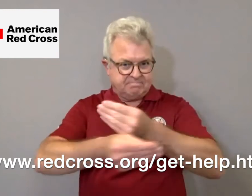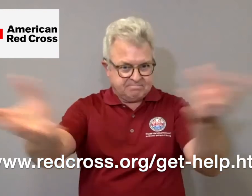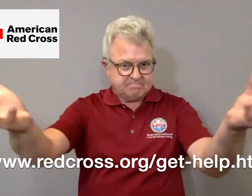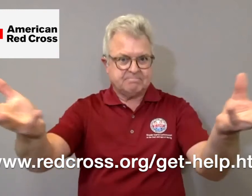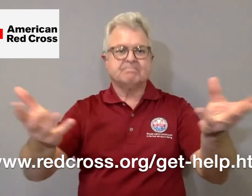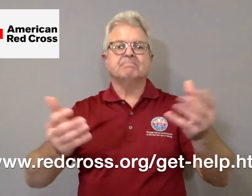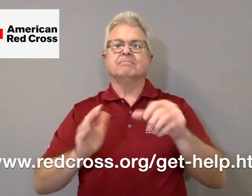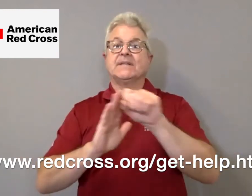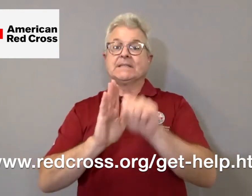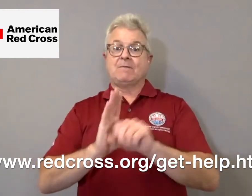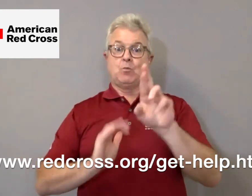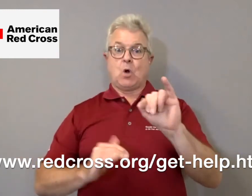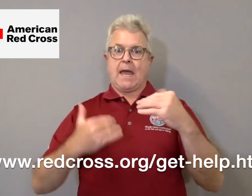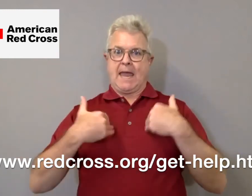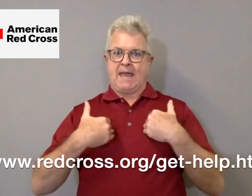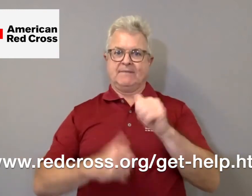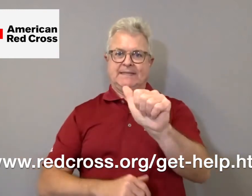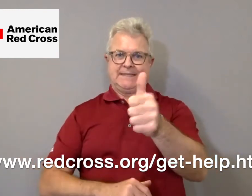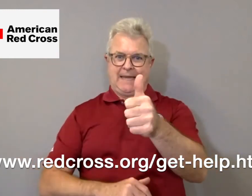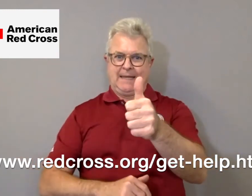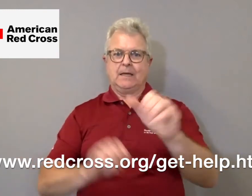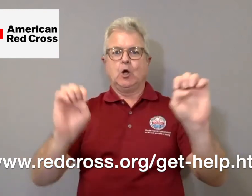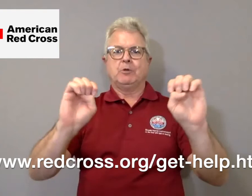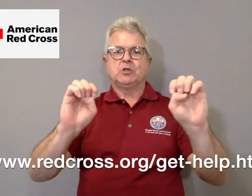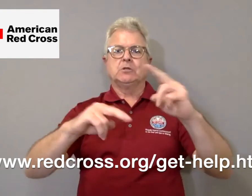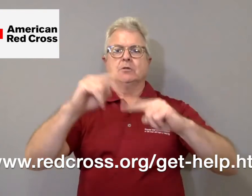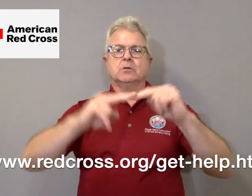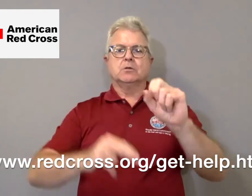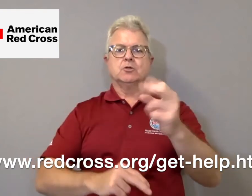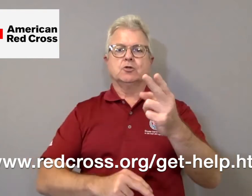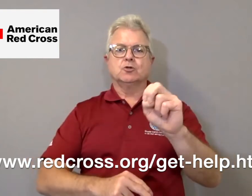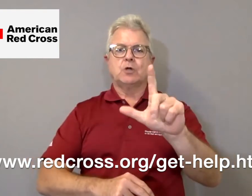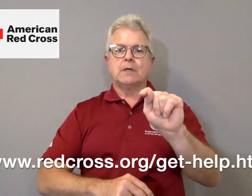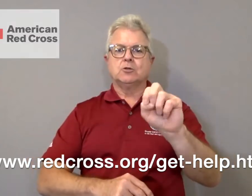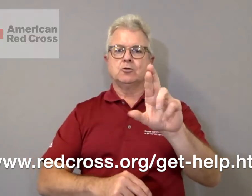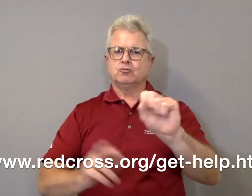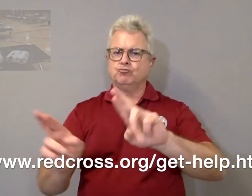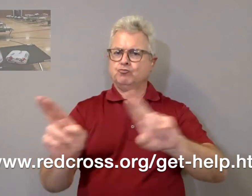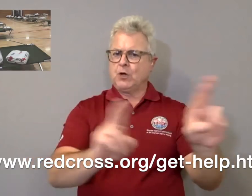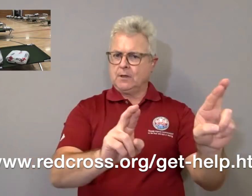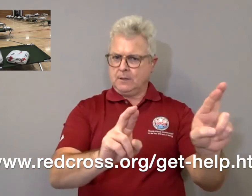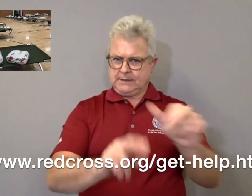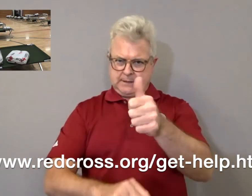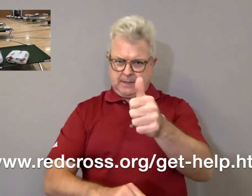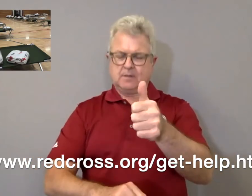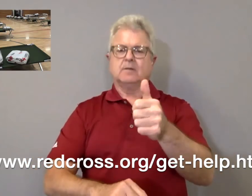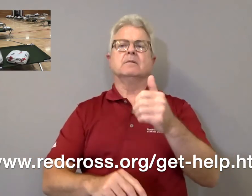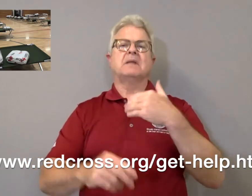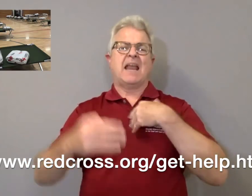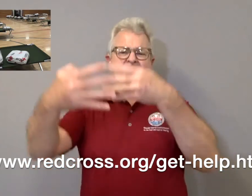The American Red Cross representative did say that the state of Rhode Island has 10 community shelters that are